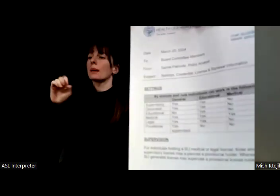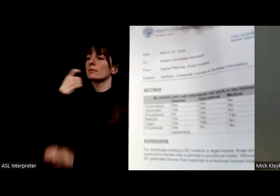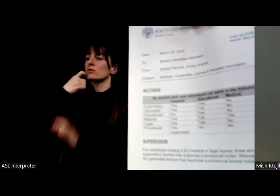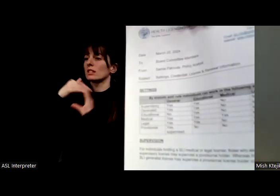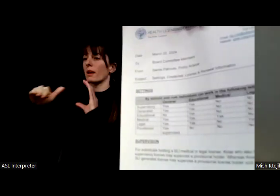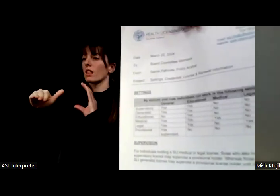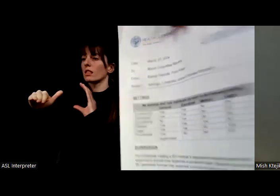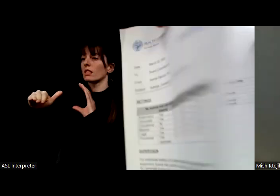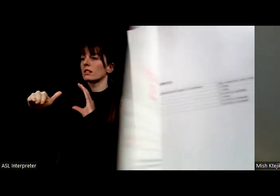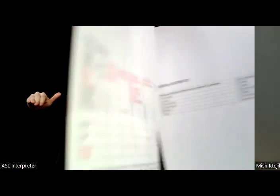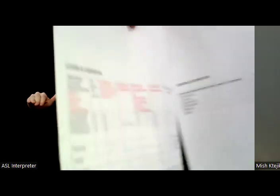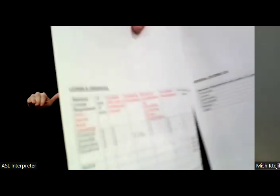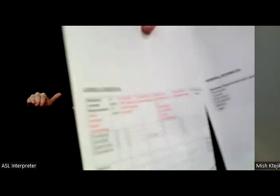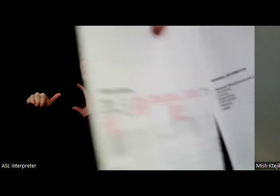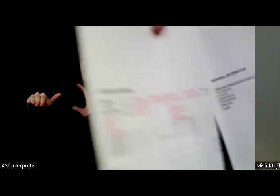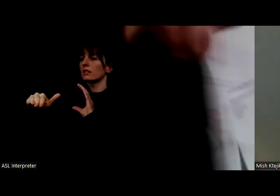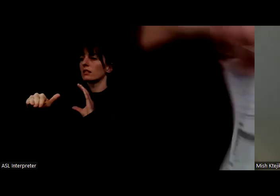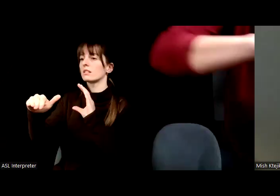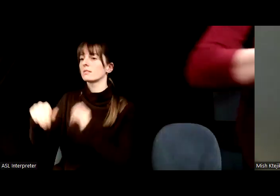Then we just sent it.